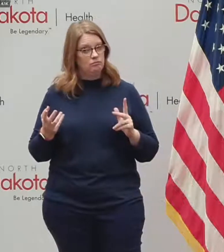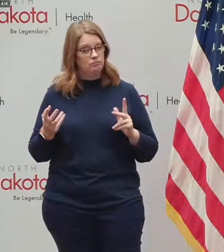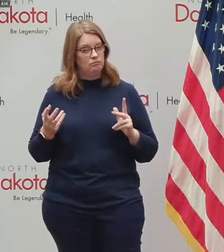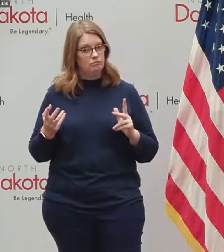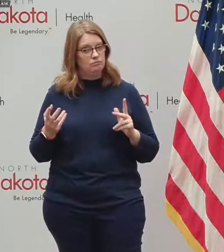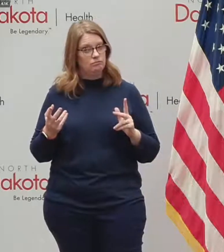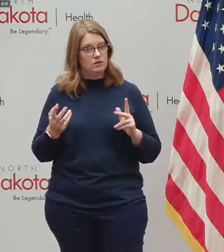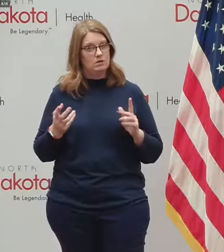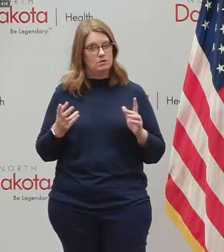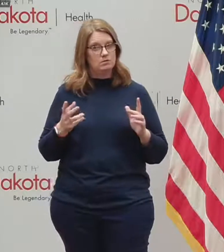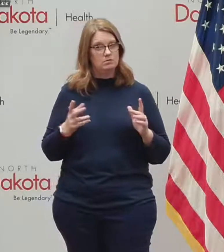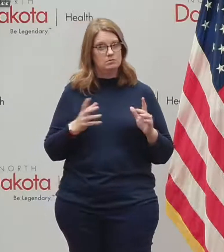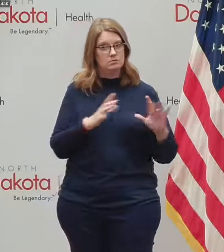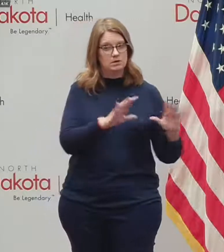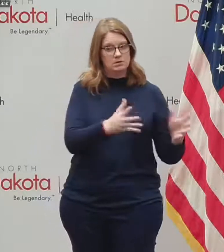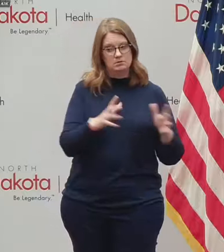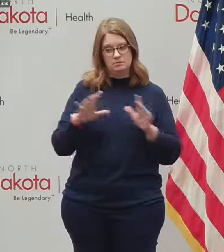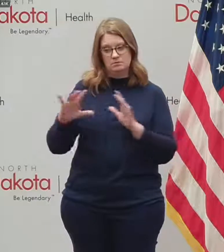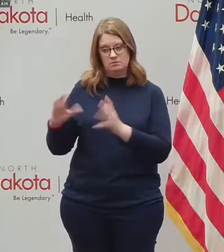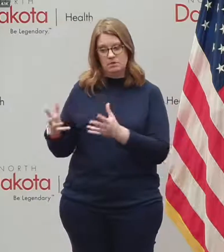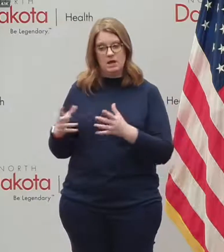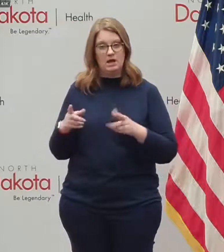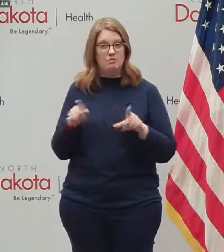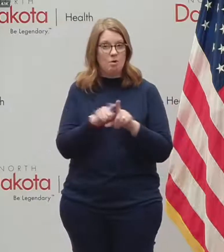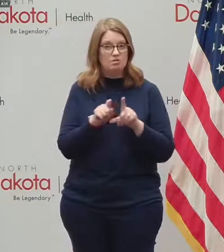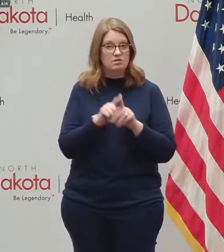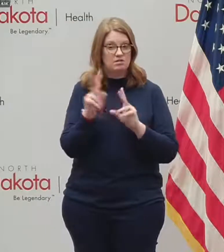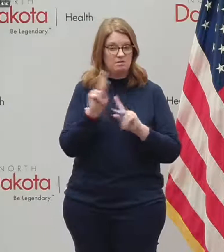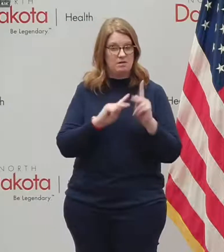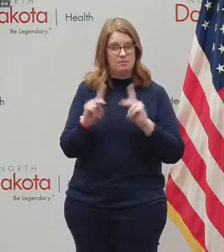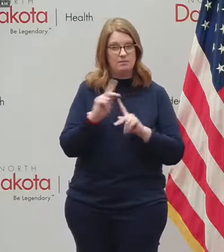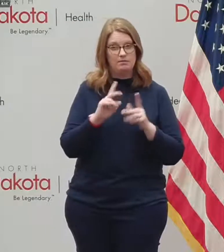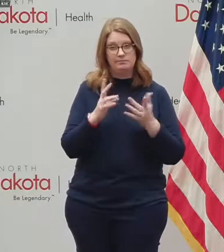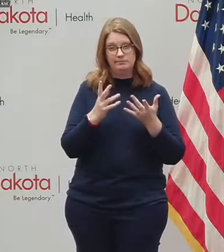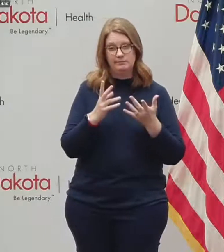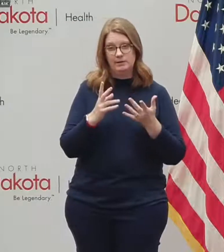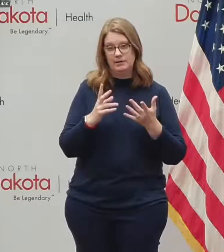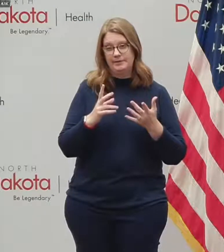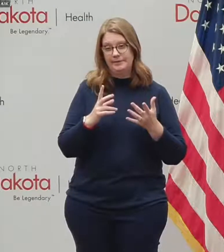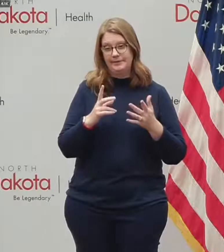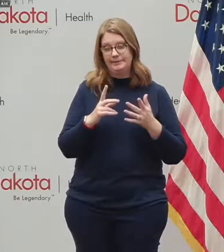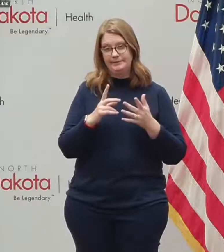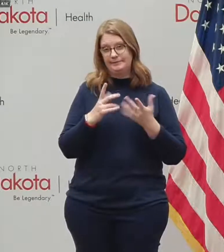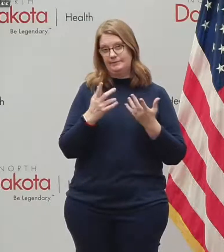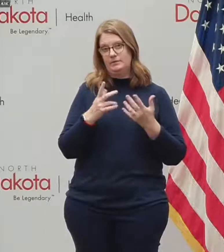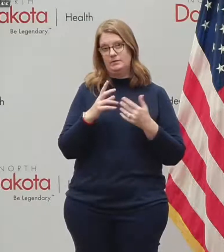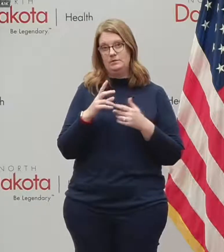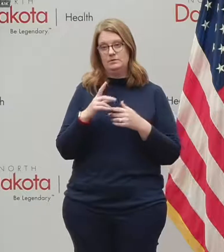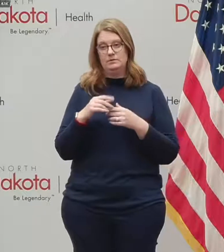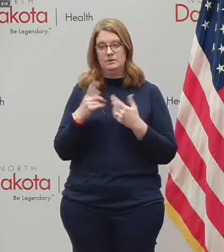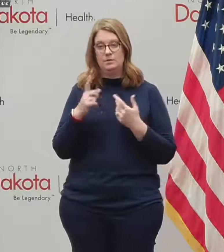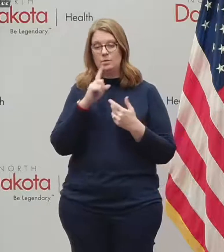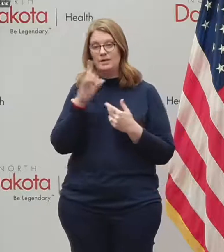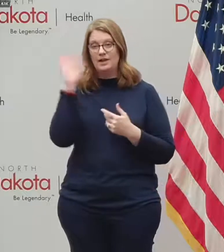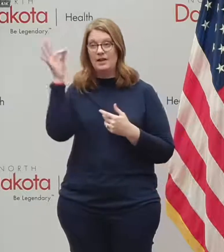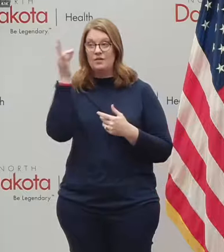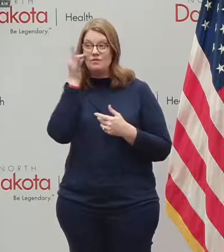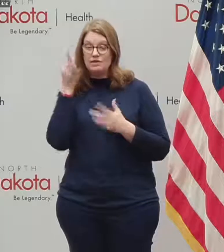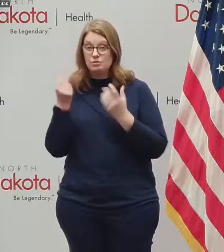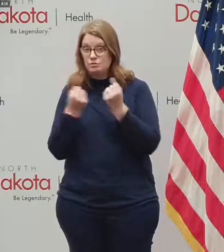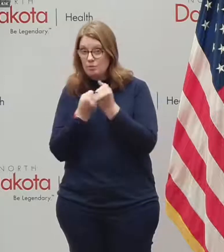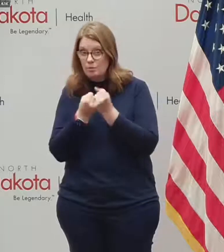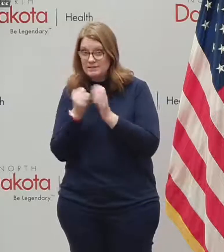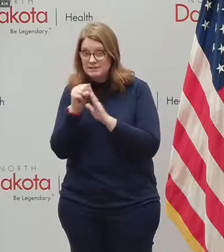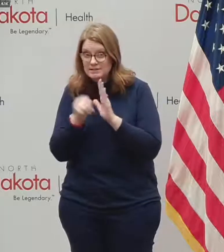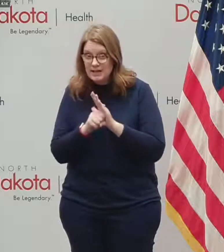between parties and by people within those parties about when it makes sense for the feds to make a decision and when it makes the difference for feds should support states